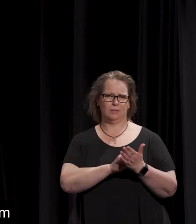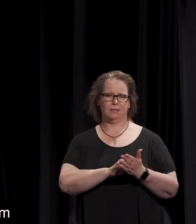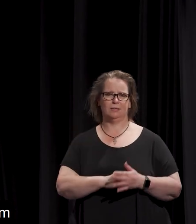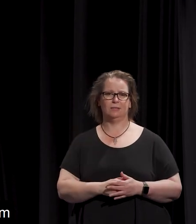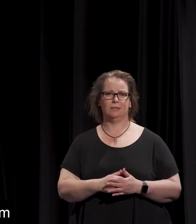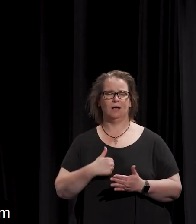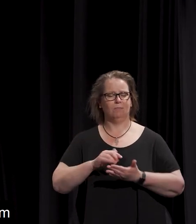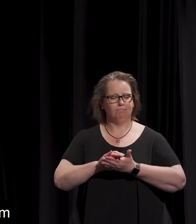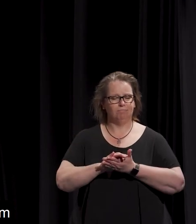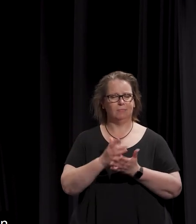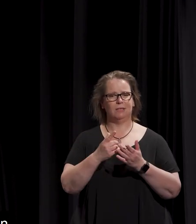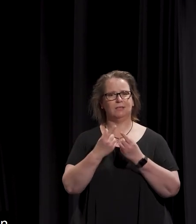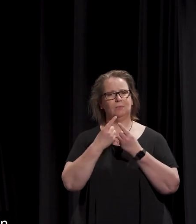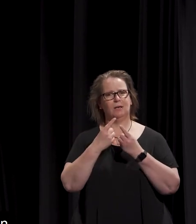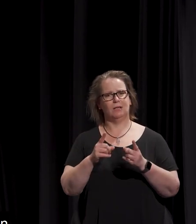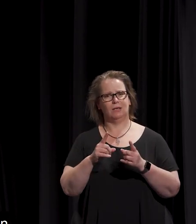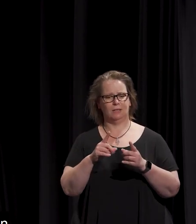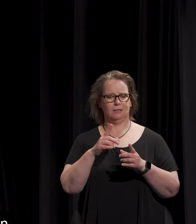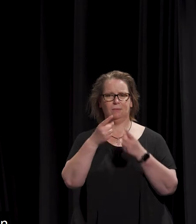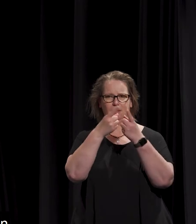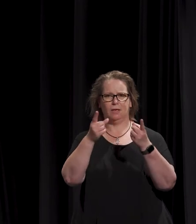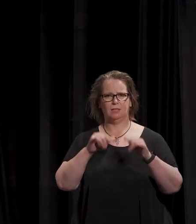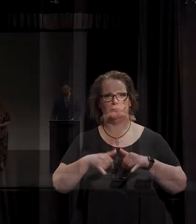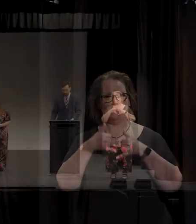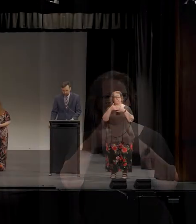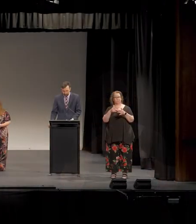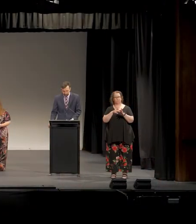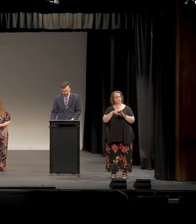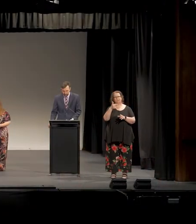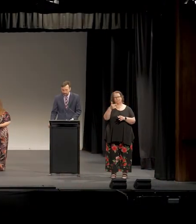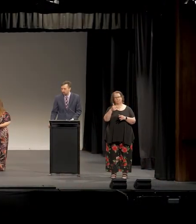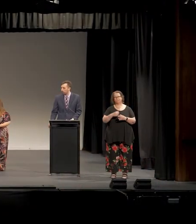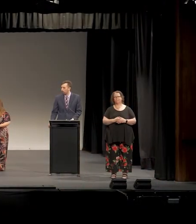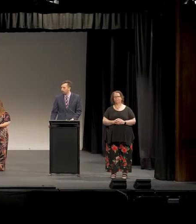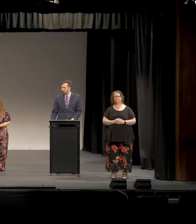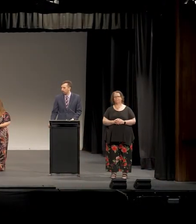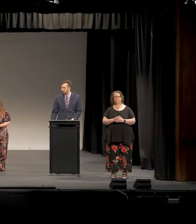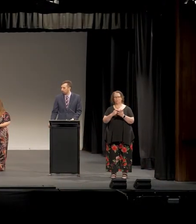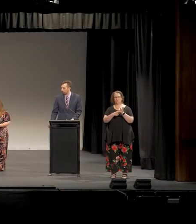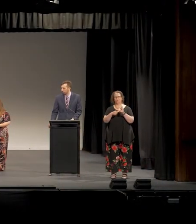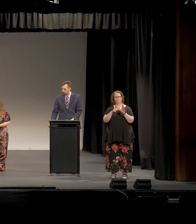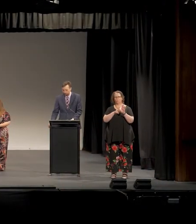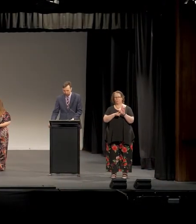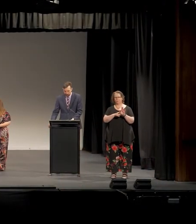I'm delighted to present Academic Effort Awards to students in Year 7. Roy Bradley.